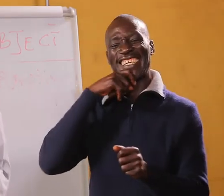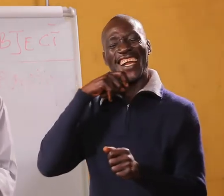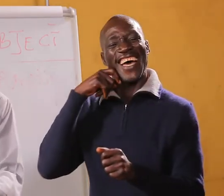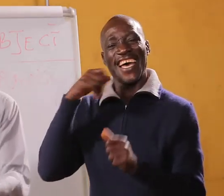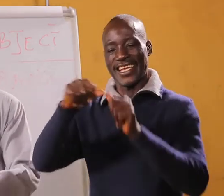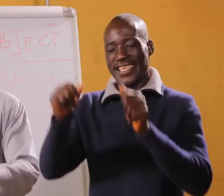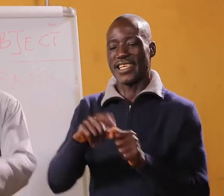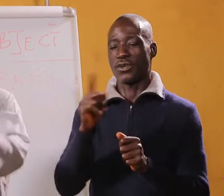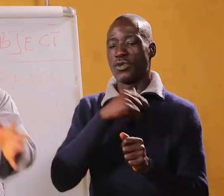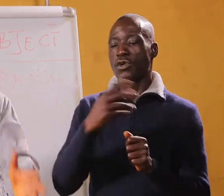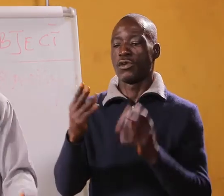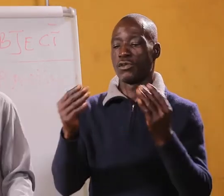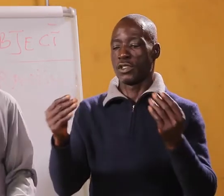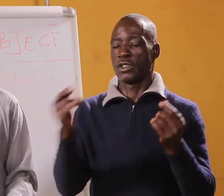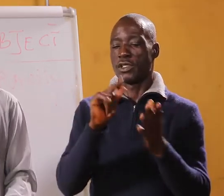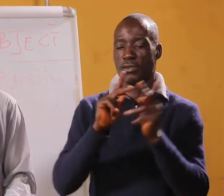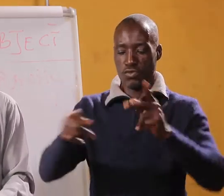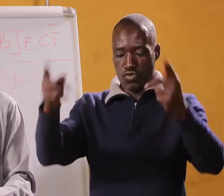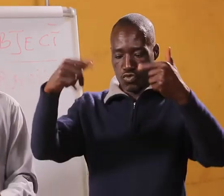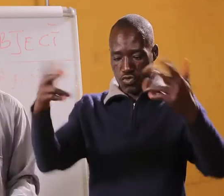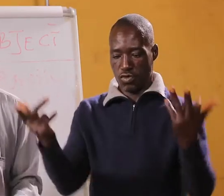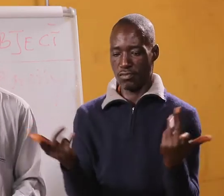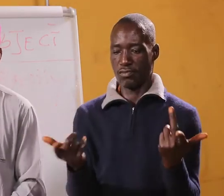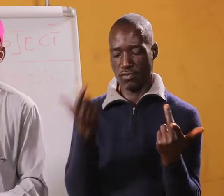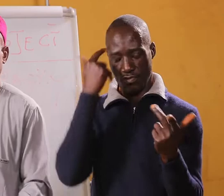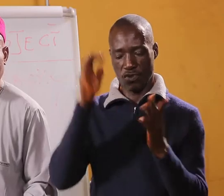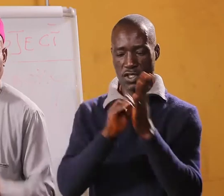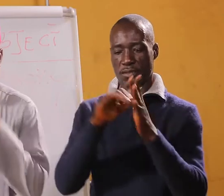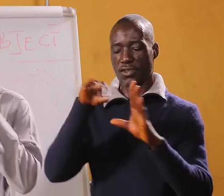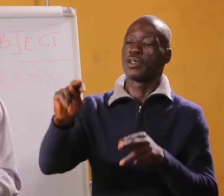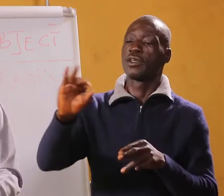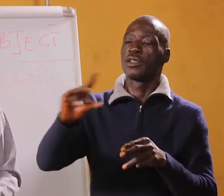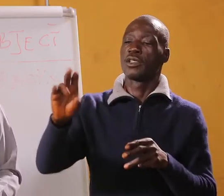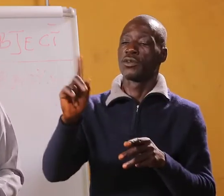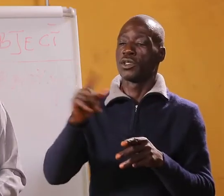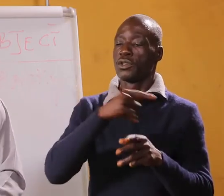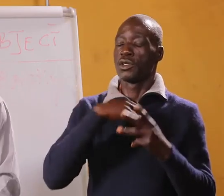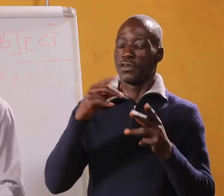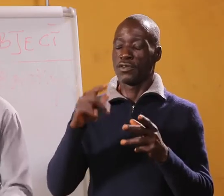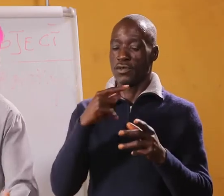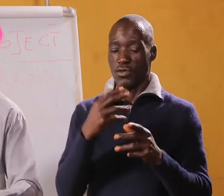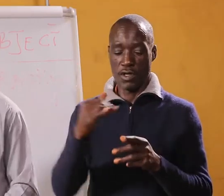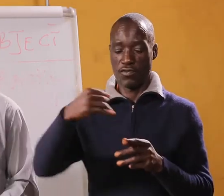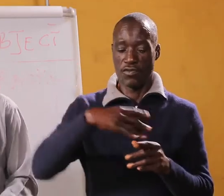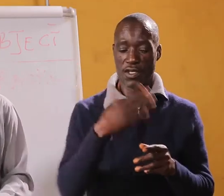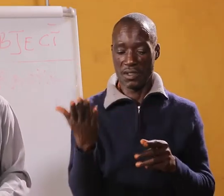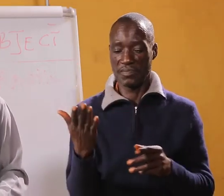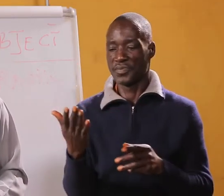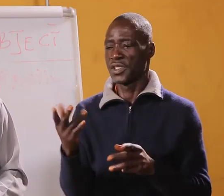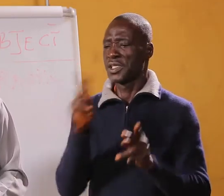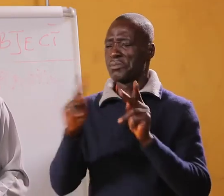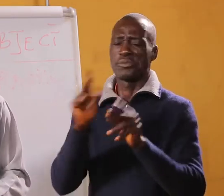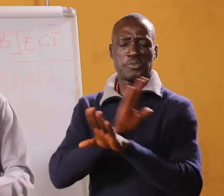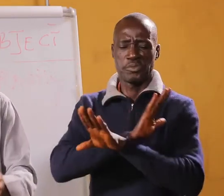ground, and people will come around it, just like, for example, Egypt, where you find the White Nile and the